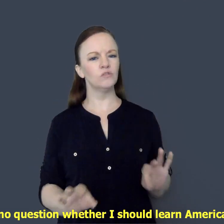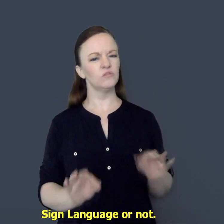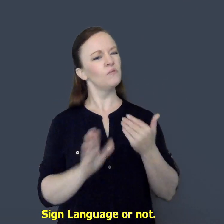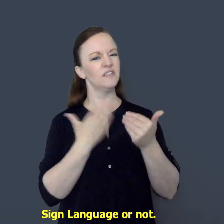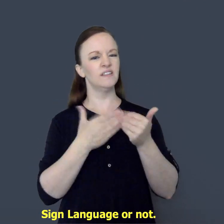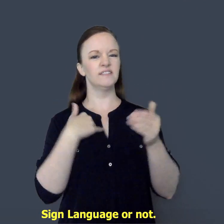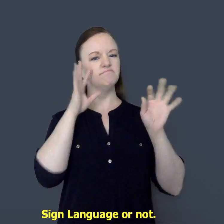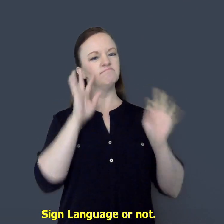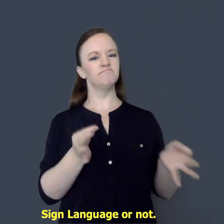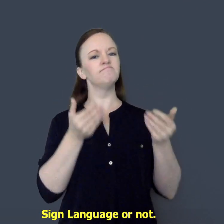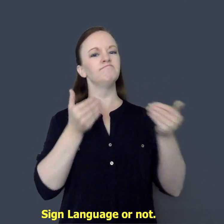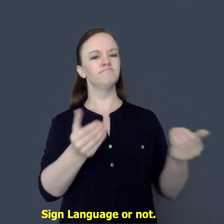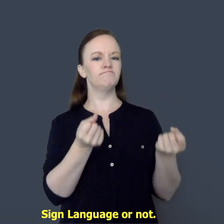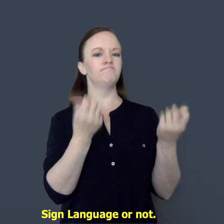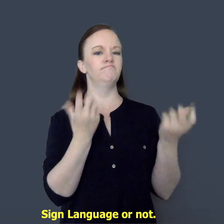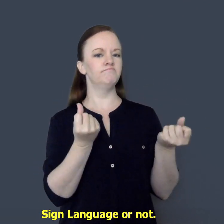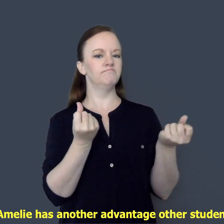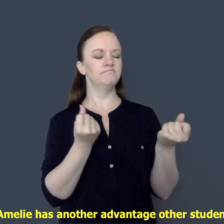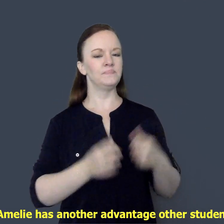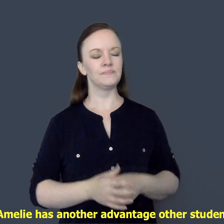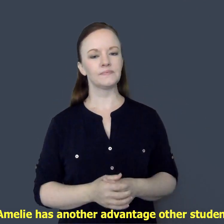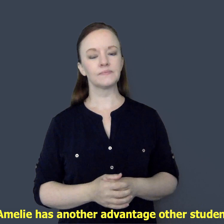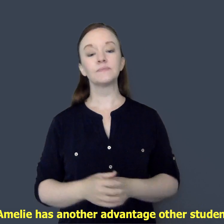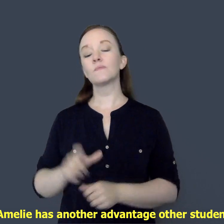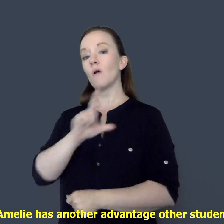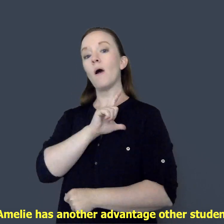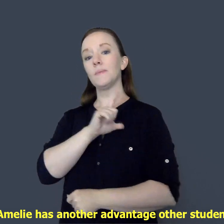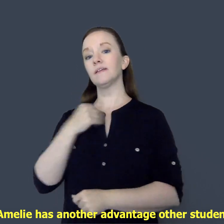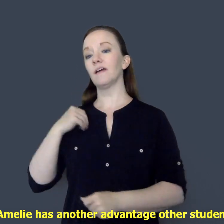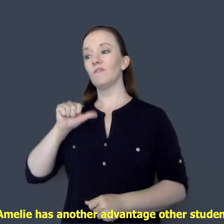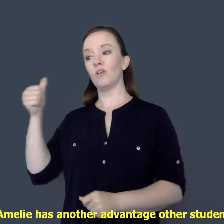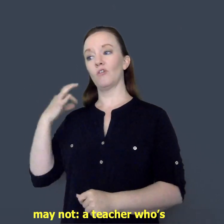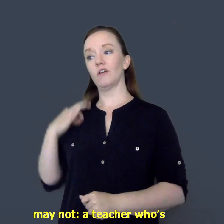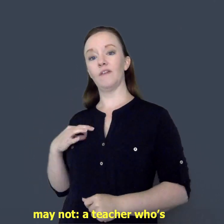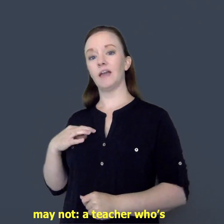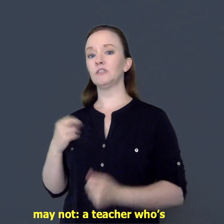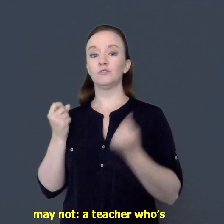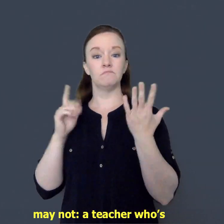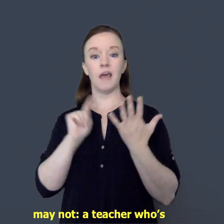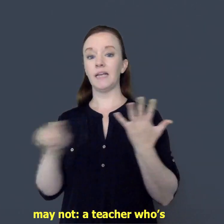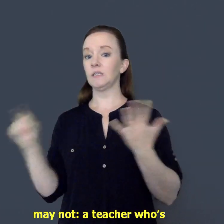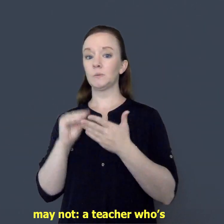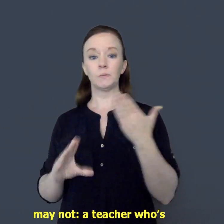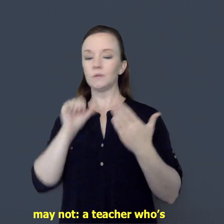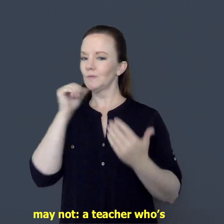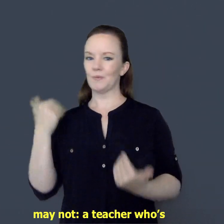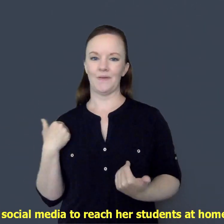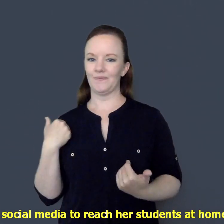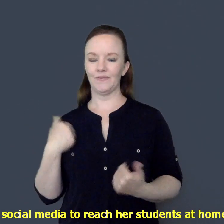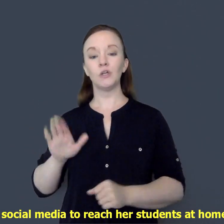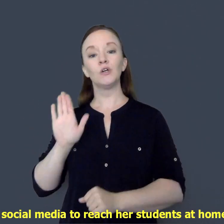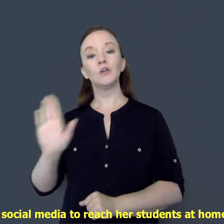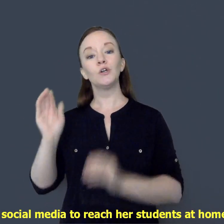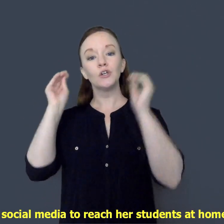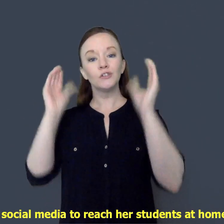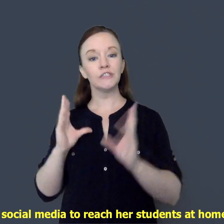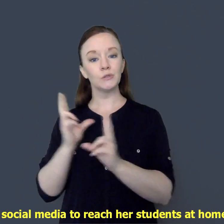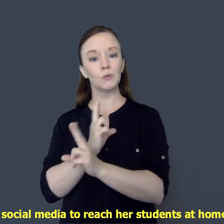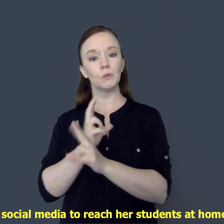Sign Language or not. And Amelie has another advantage other students may not, a teacher who's using social media to reach her